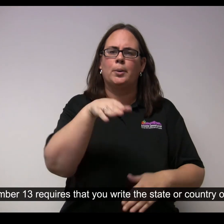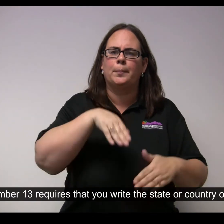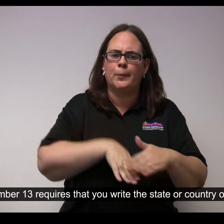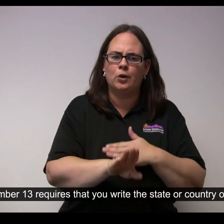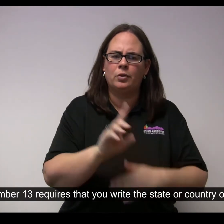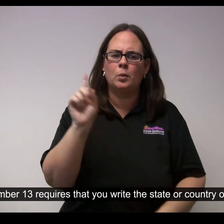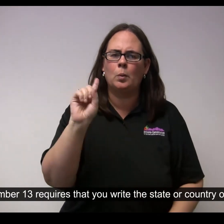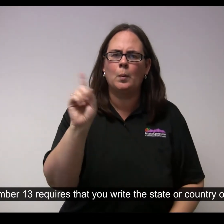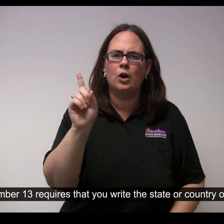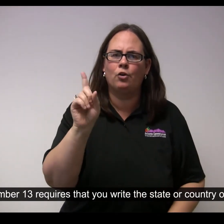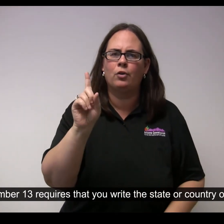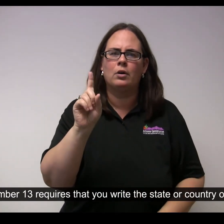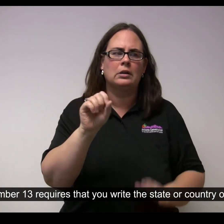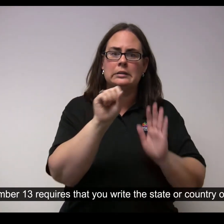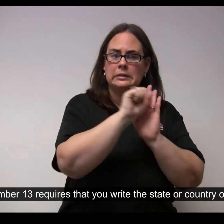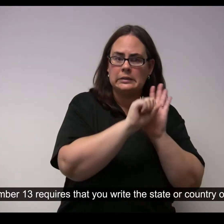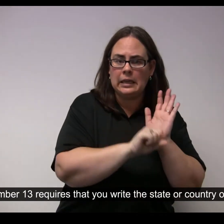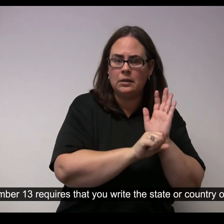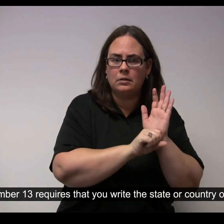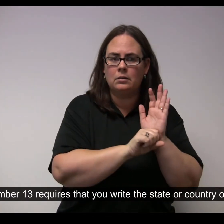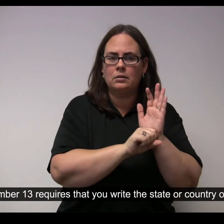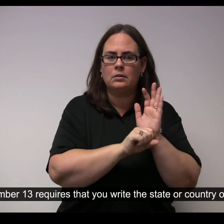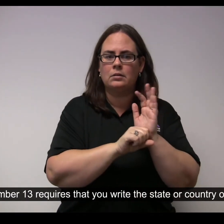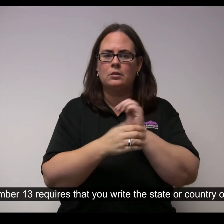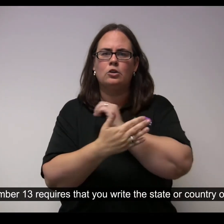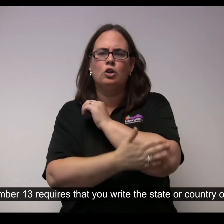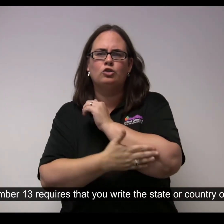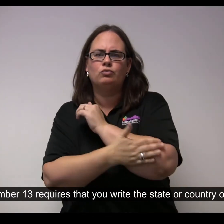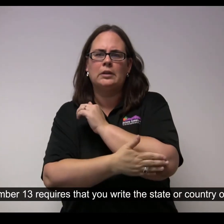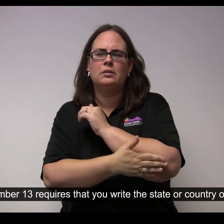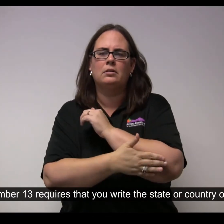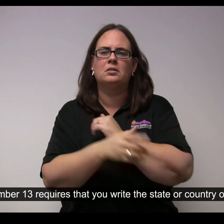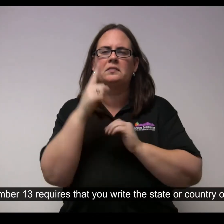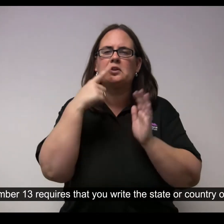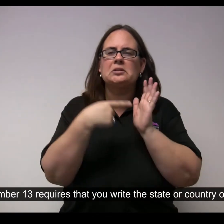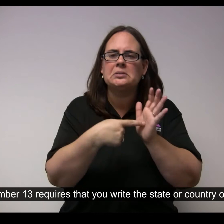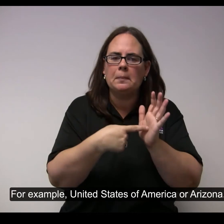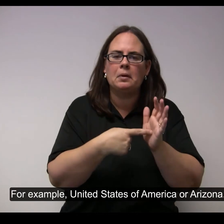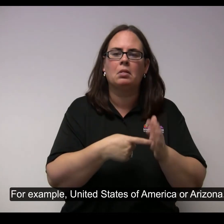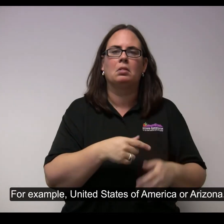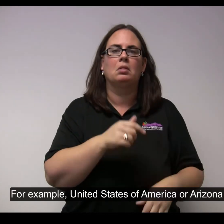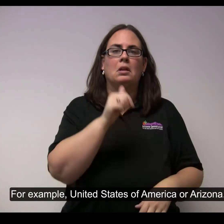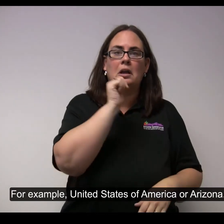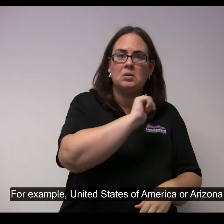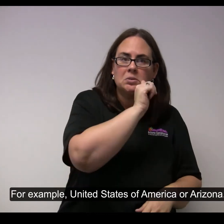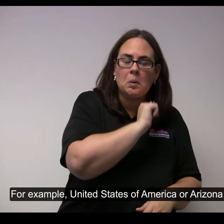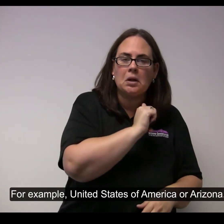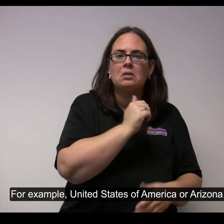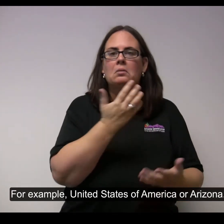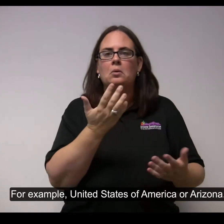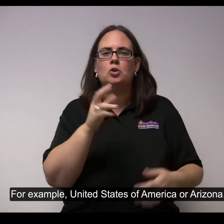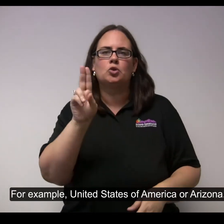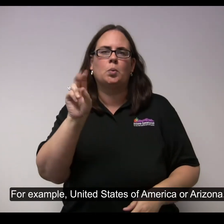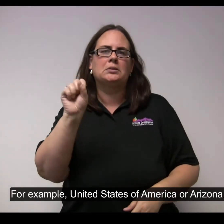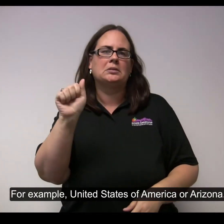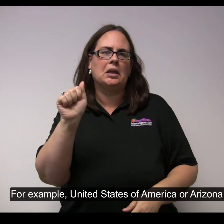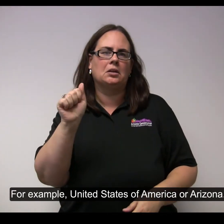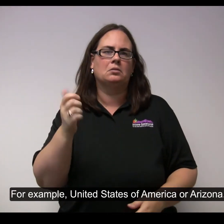Number 13 requires that you write the state or country of birth. For example, United States of America